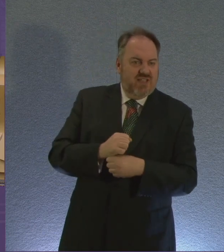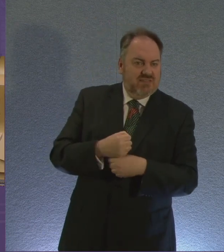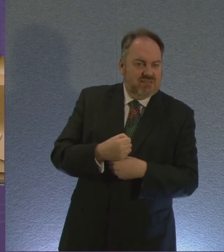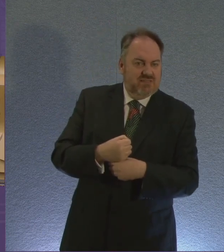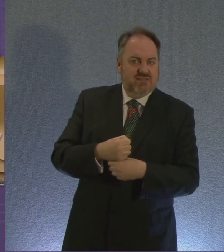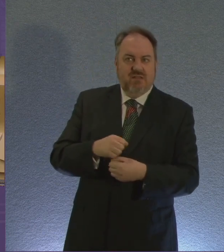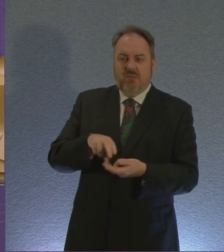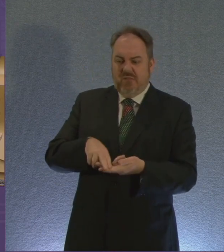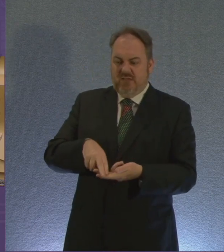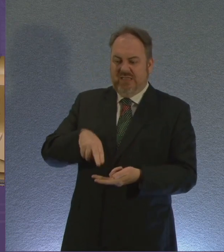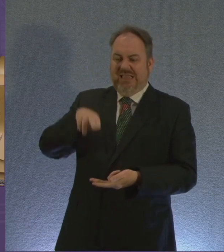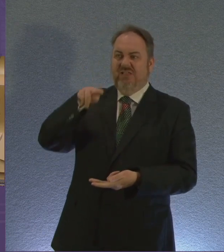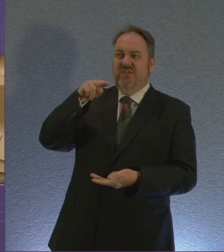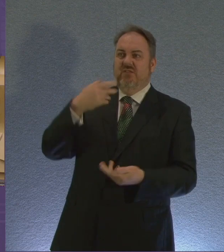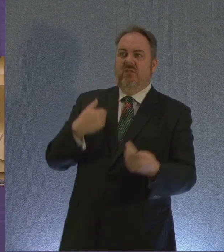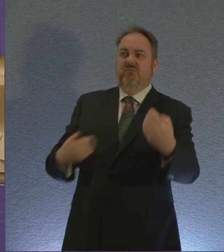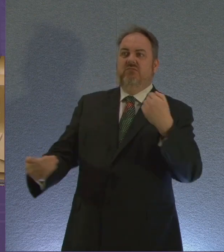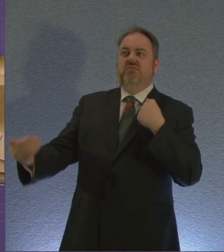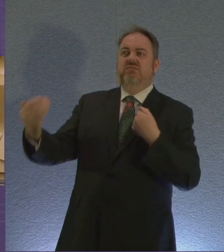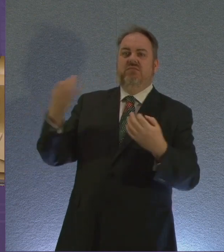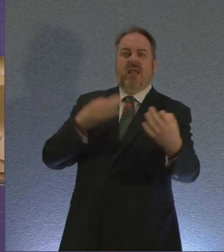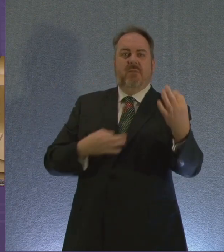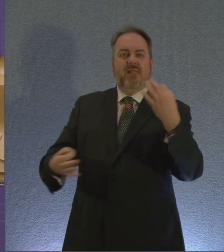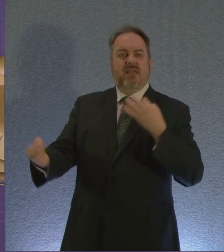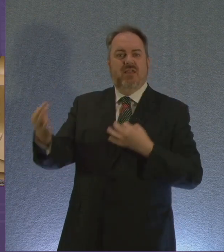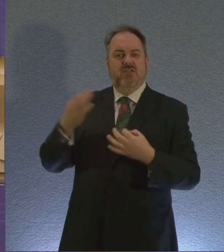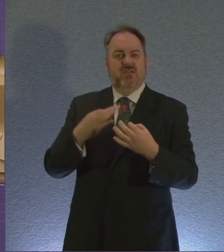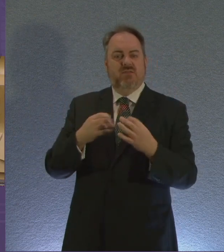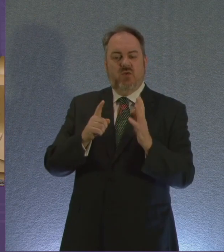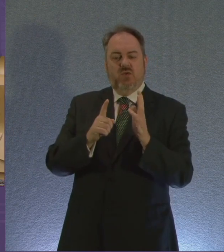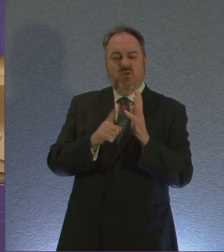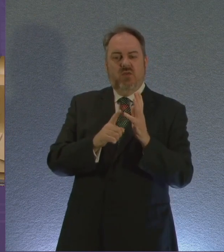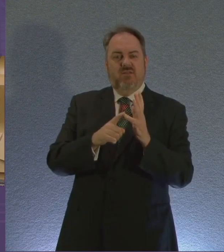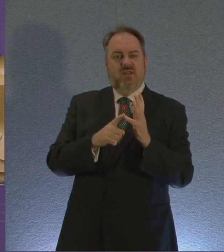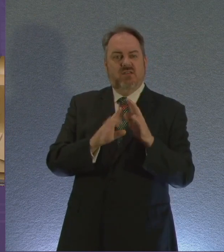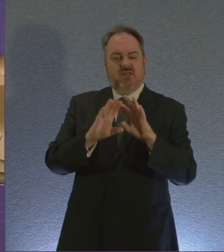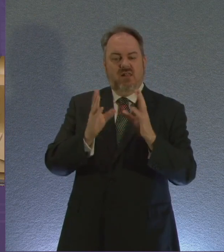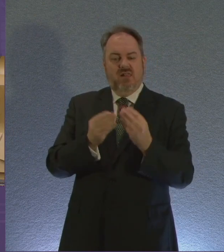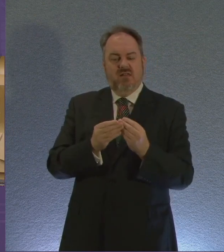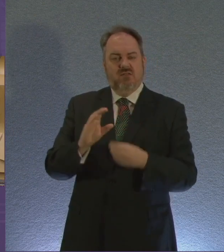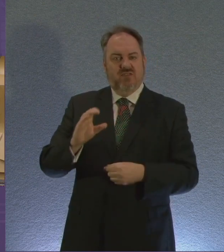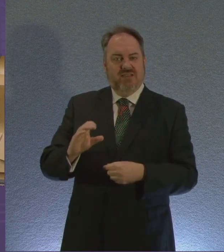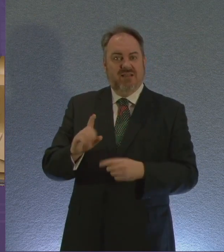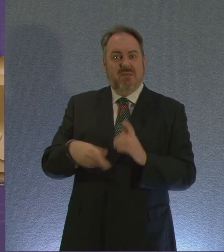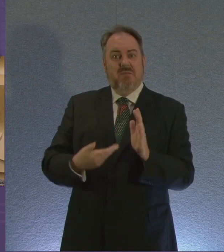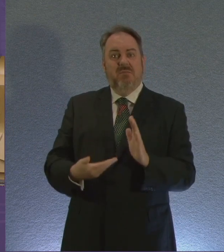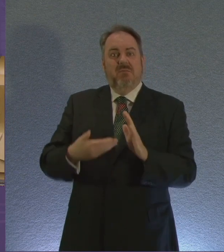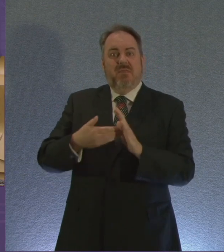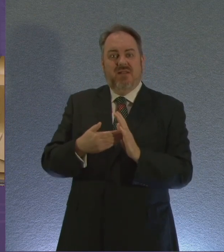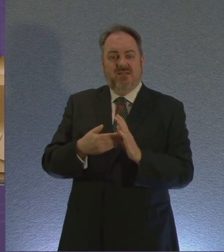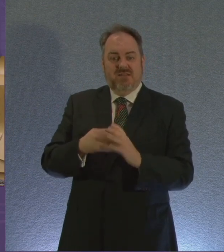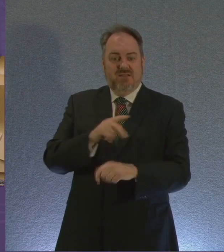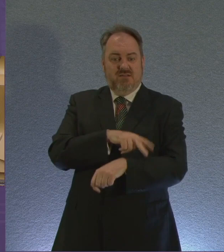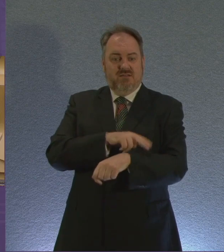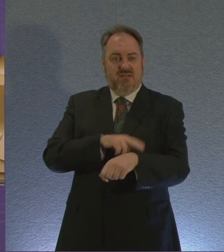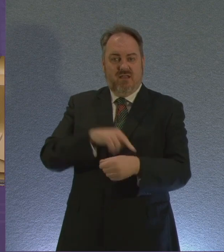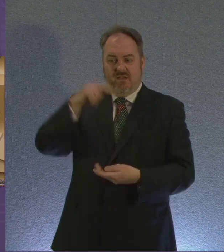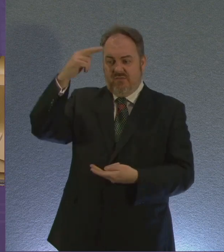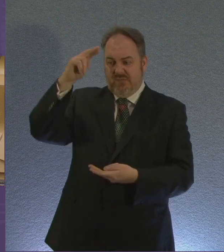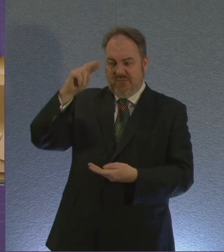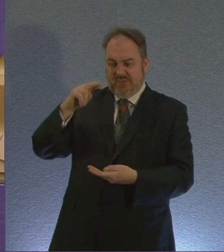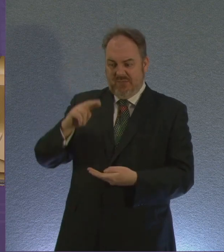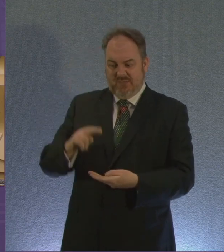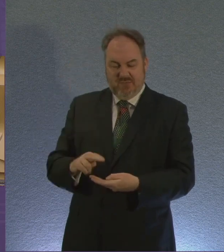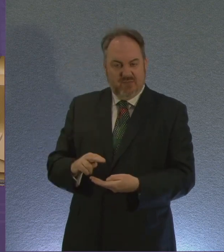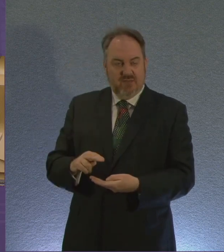forward for universal credit, but also because of their staff absence rates too. So I pay credit to them working